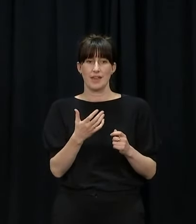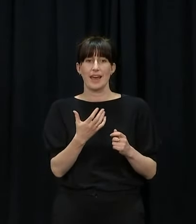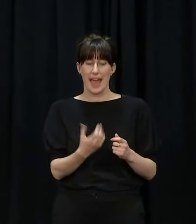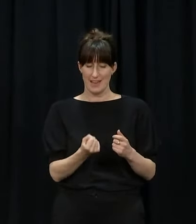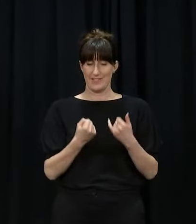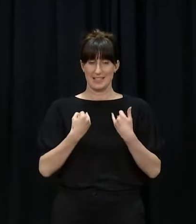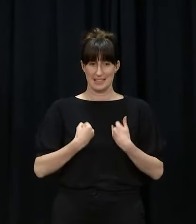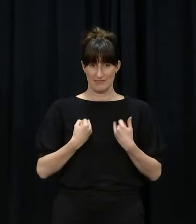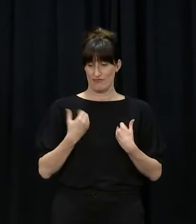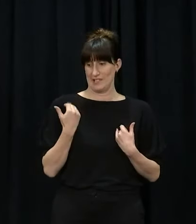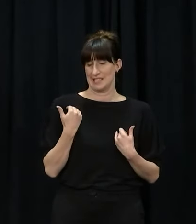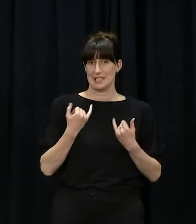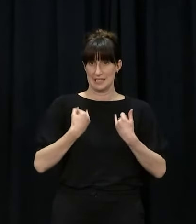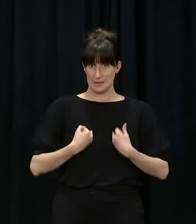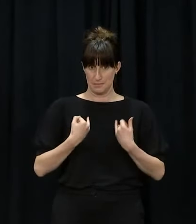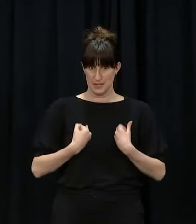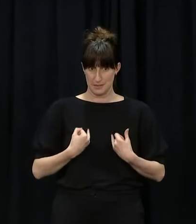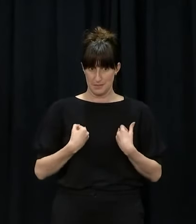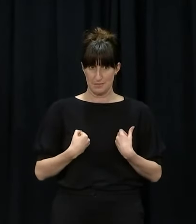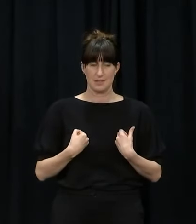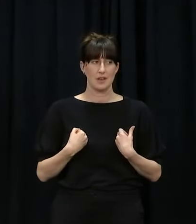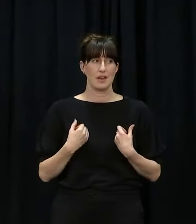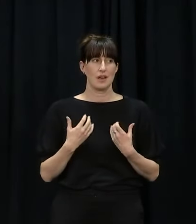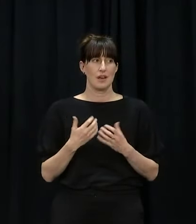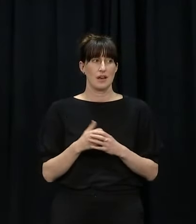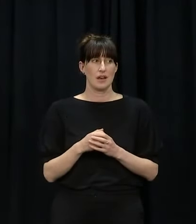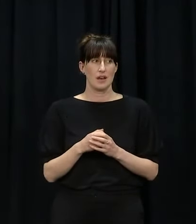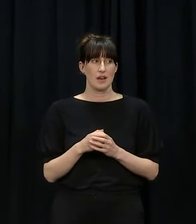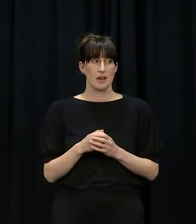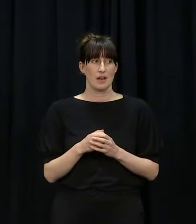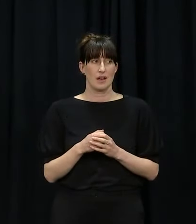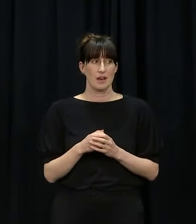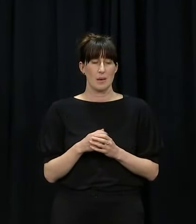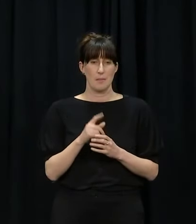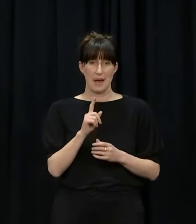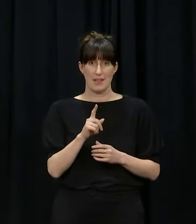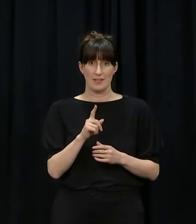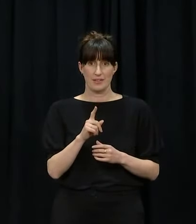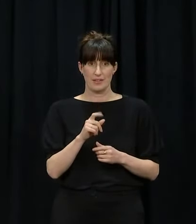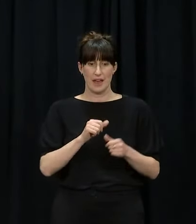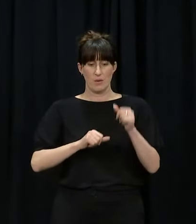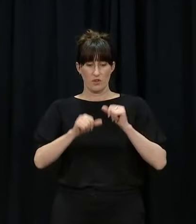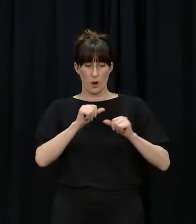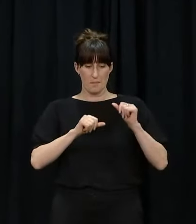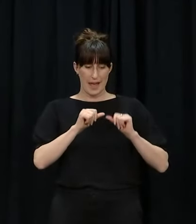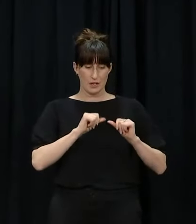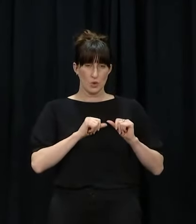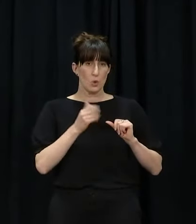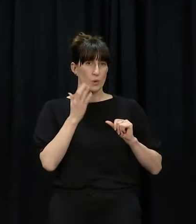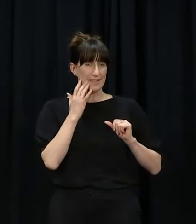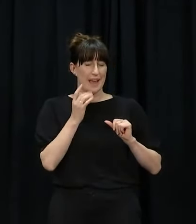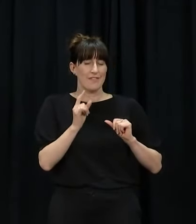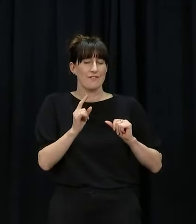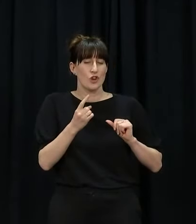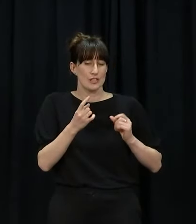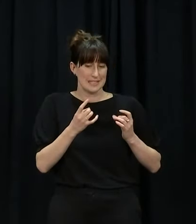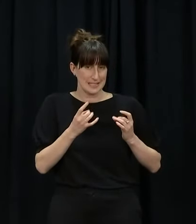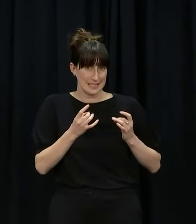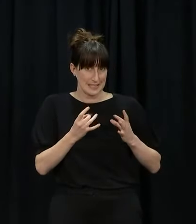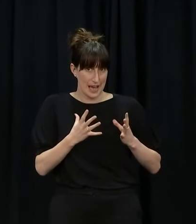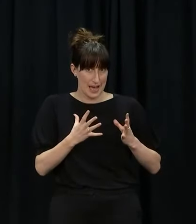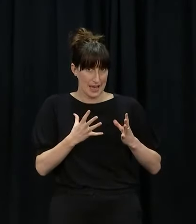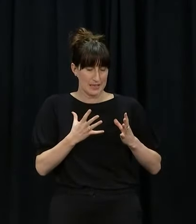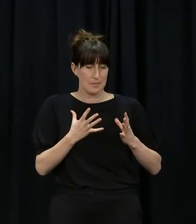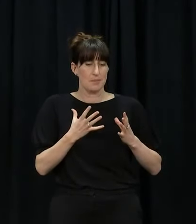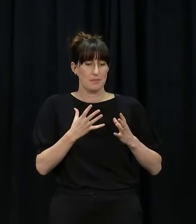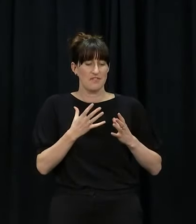But what the public health team did go back is they asked and go right back to when people might have had symptoms, probably unrelated, but they're taking a